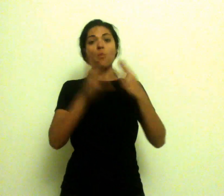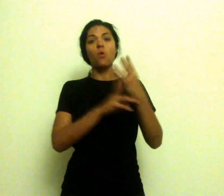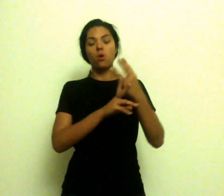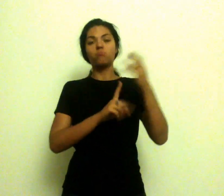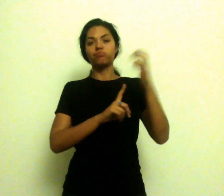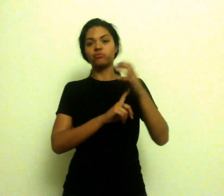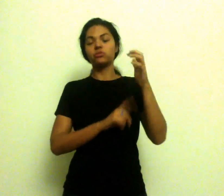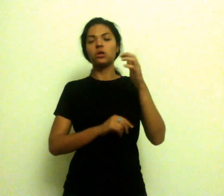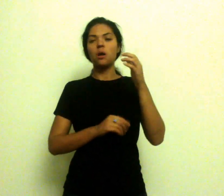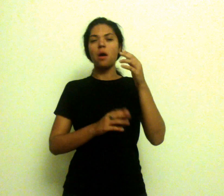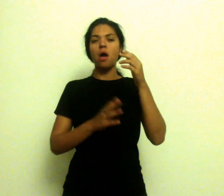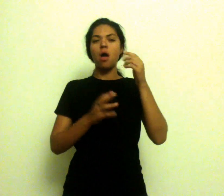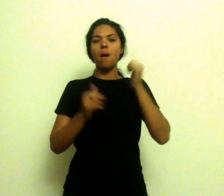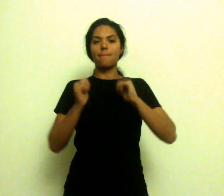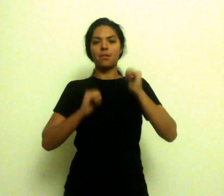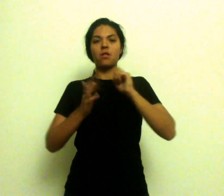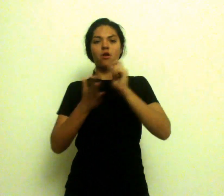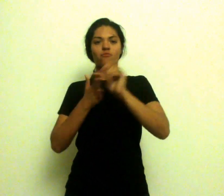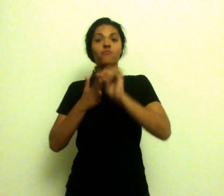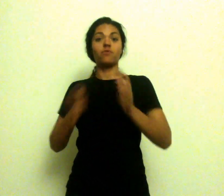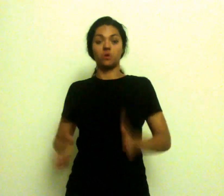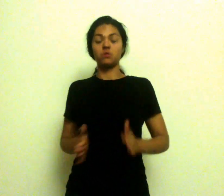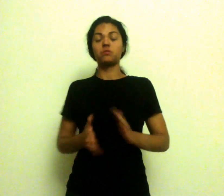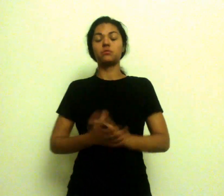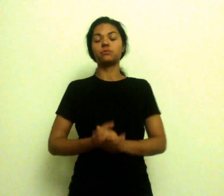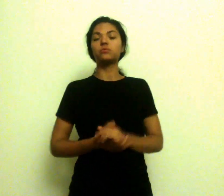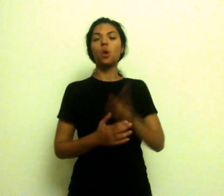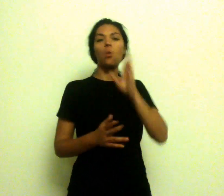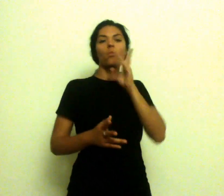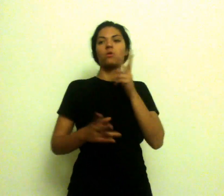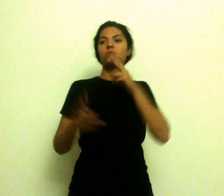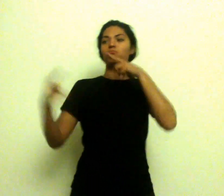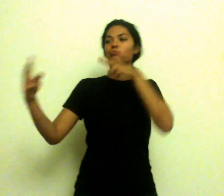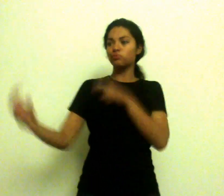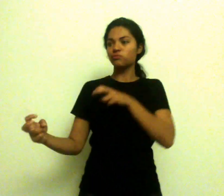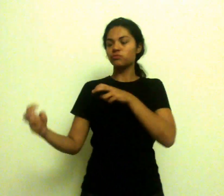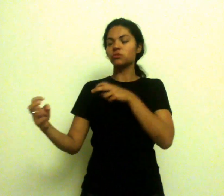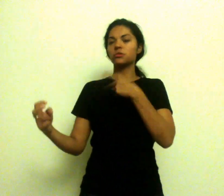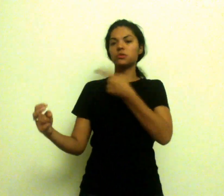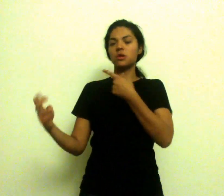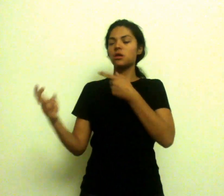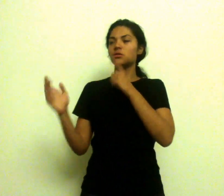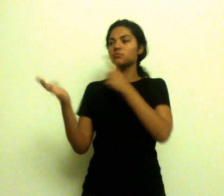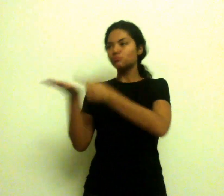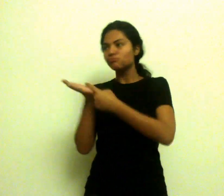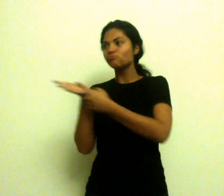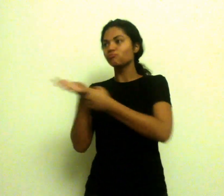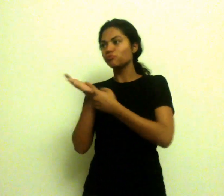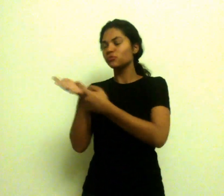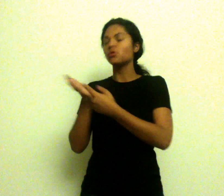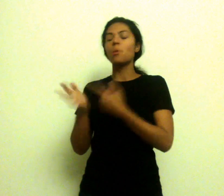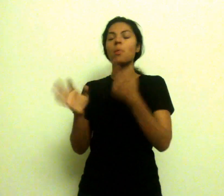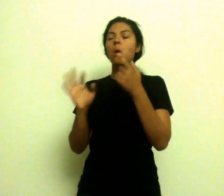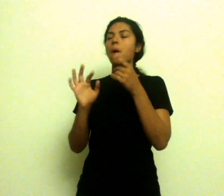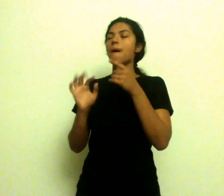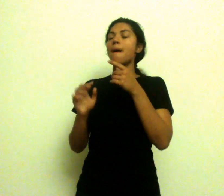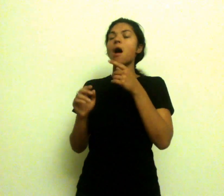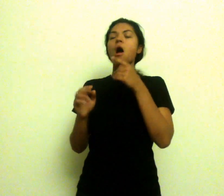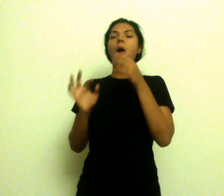will dialogue from the platform on the need of the story, the power of the story, and the greatest story of all,